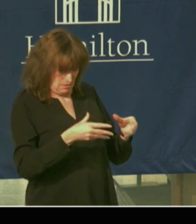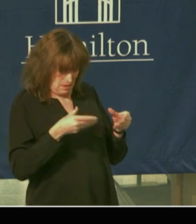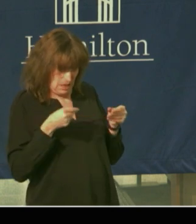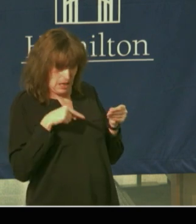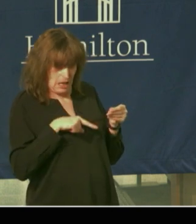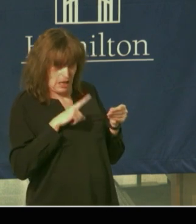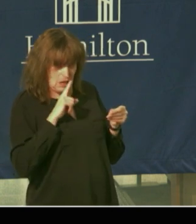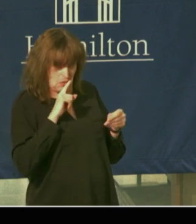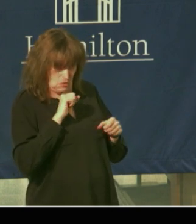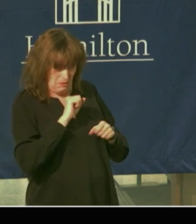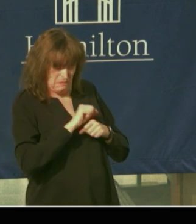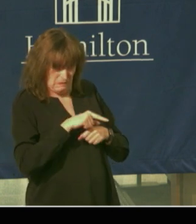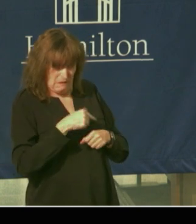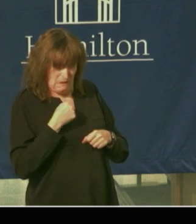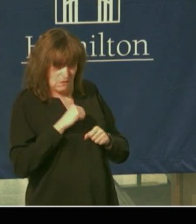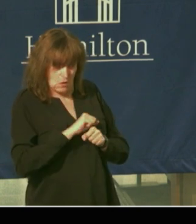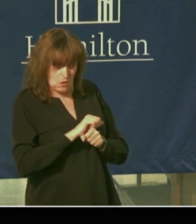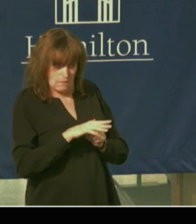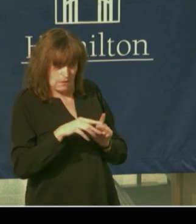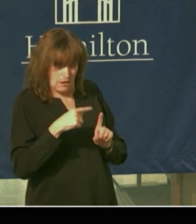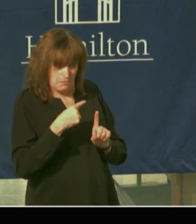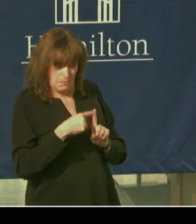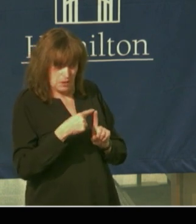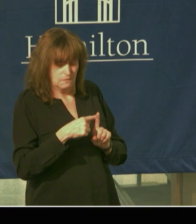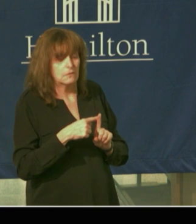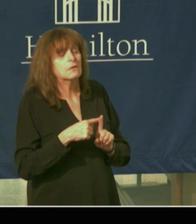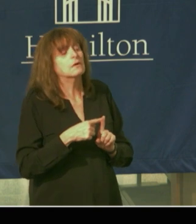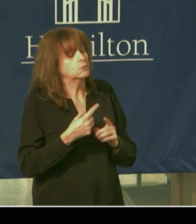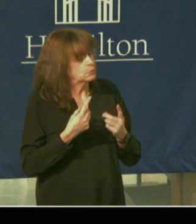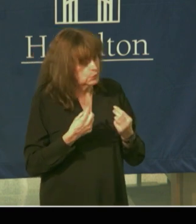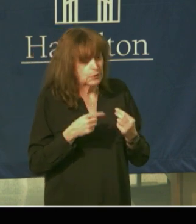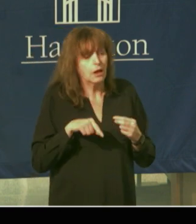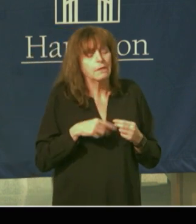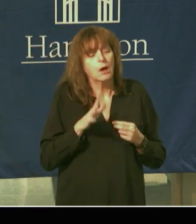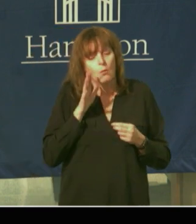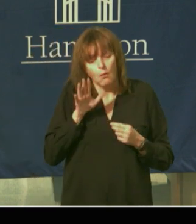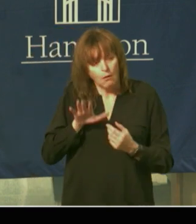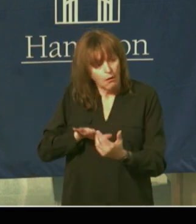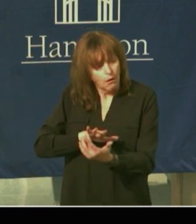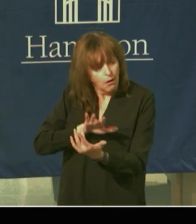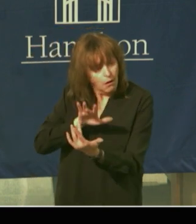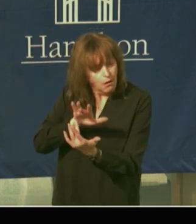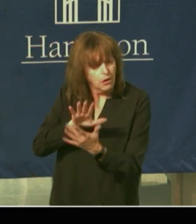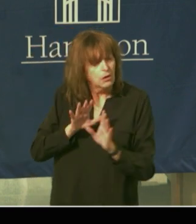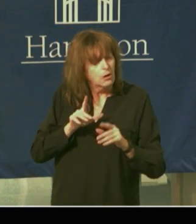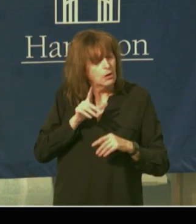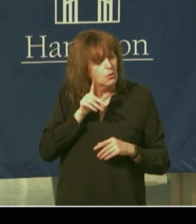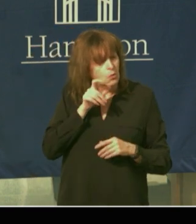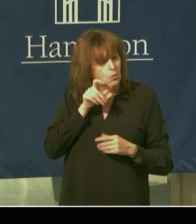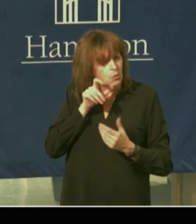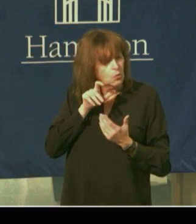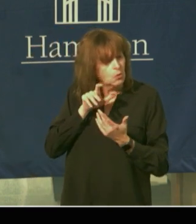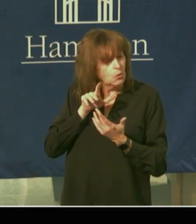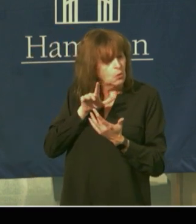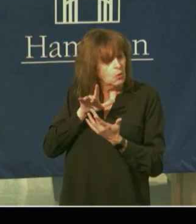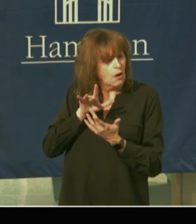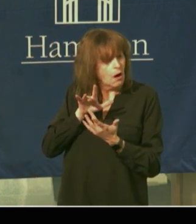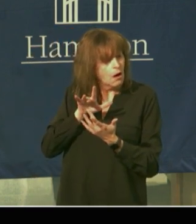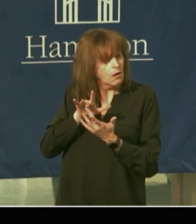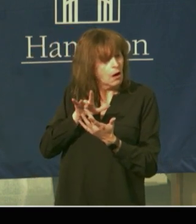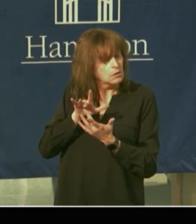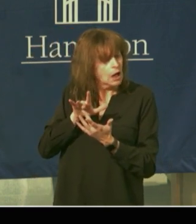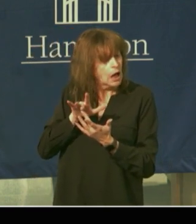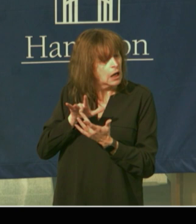24 hours of you becoming symptomatic might you have had contact with? Because we now want to self-isolate those